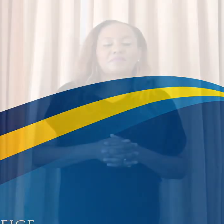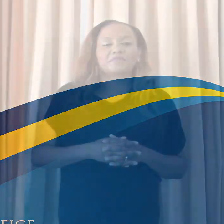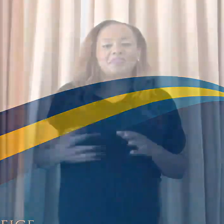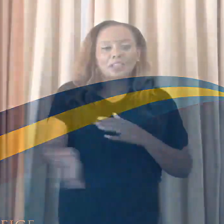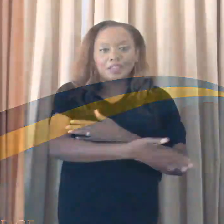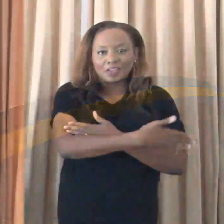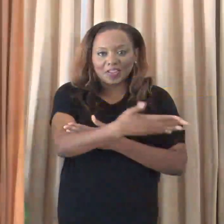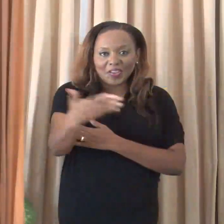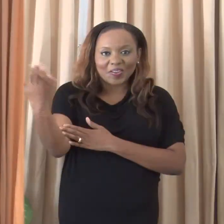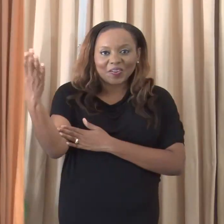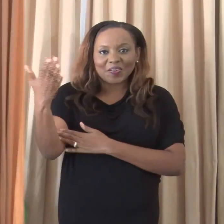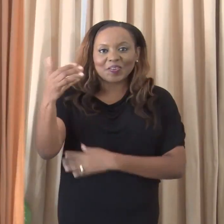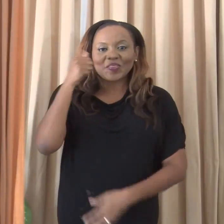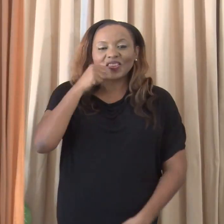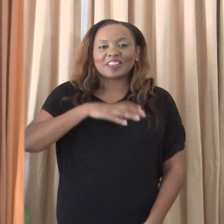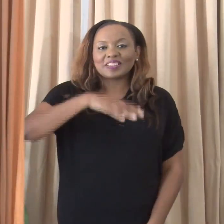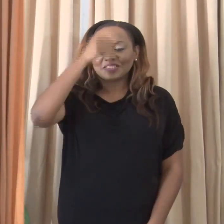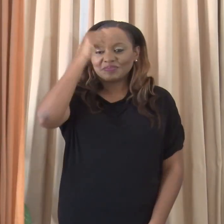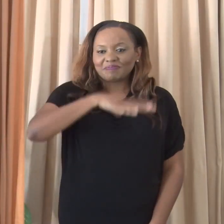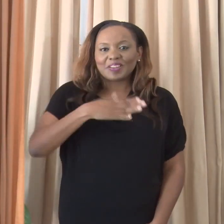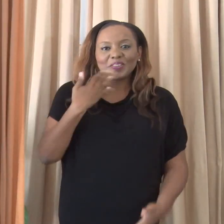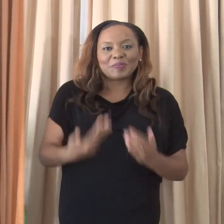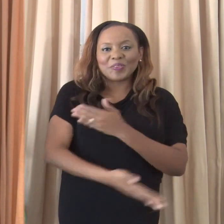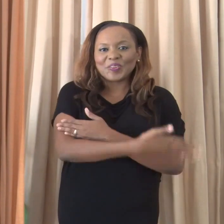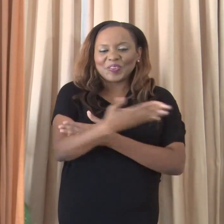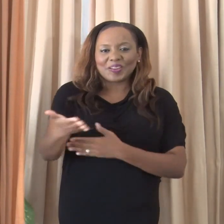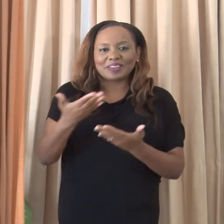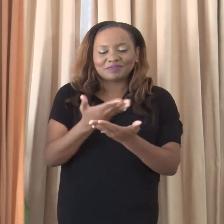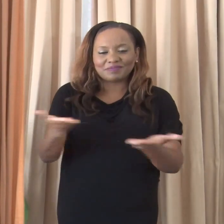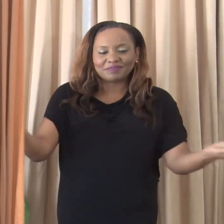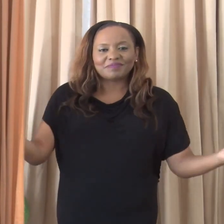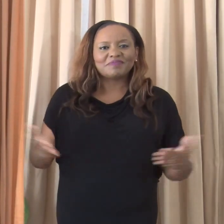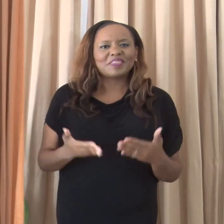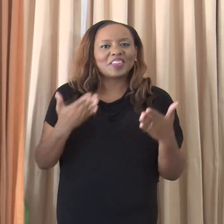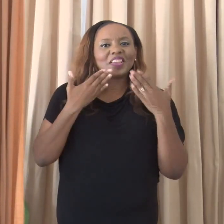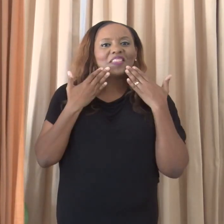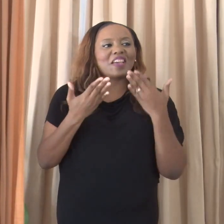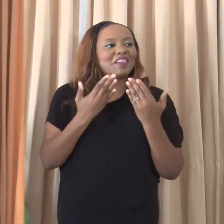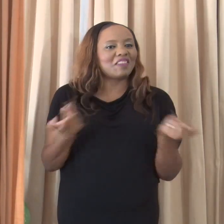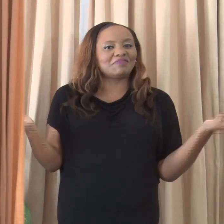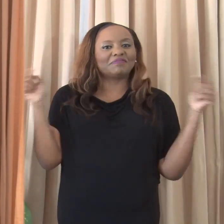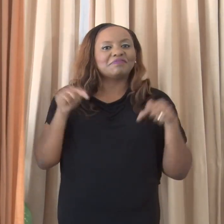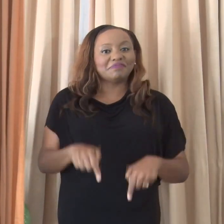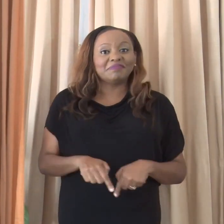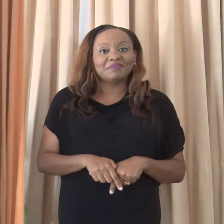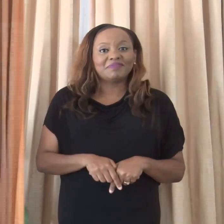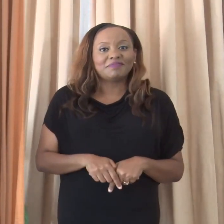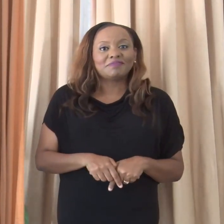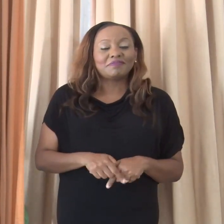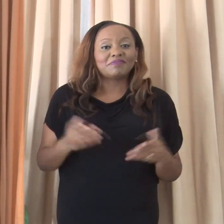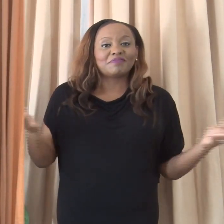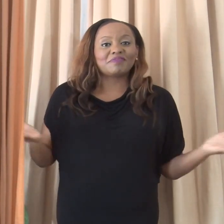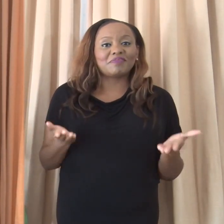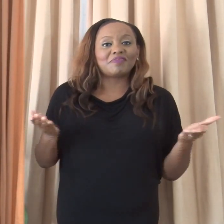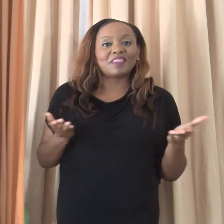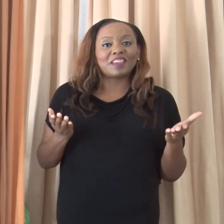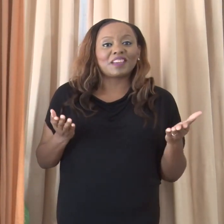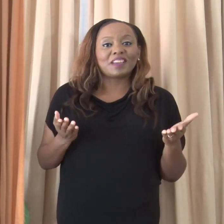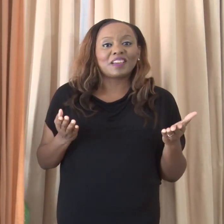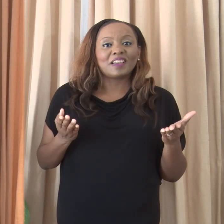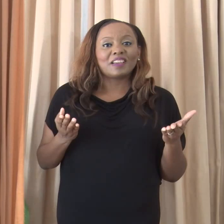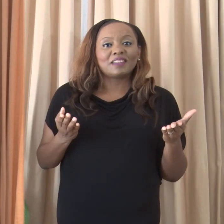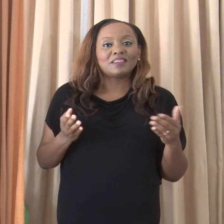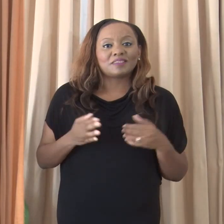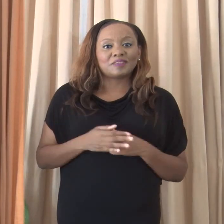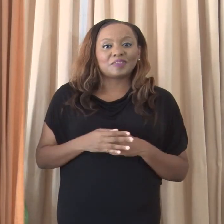Good morning, ladies and gentlemen, and thank you for attending yet another press briefing from Illawarra Court as we update